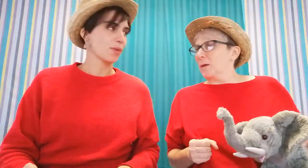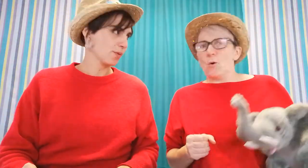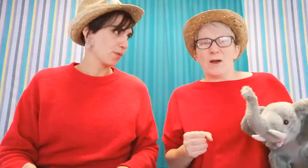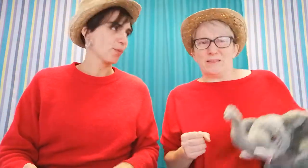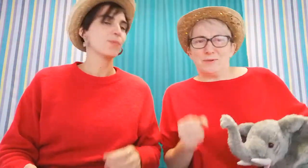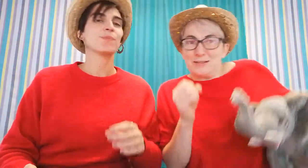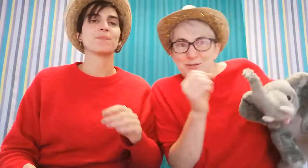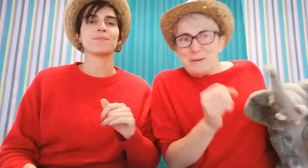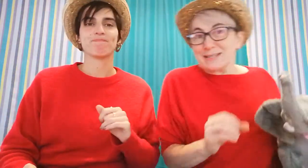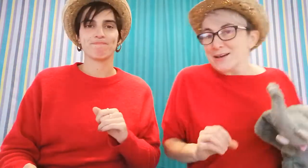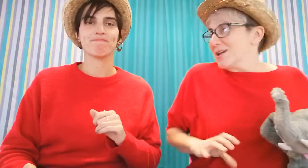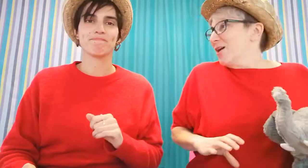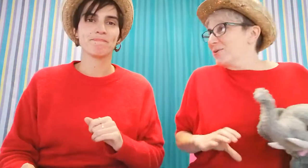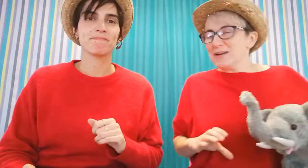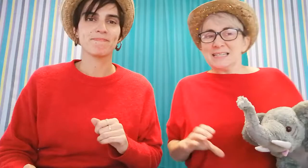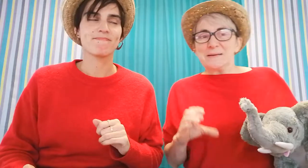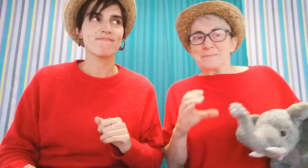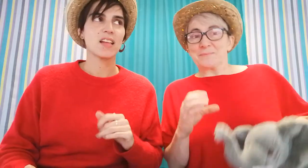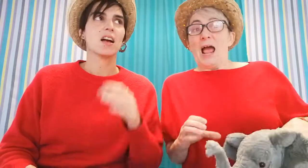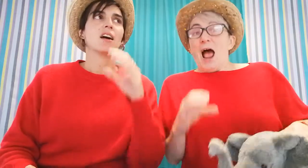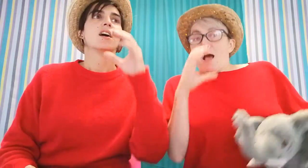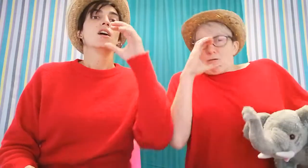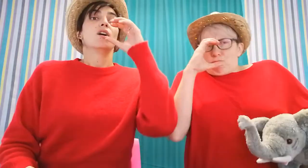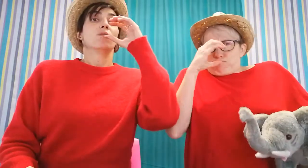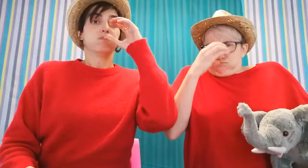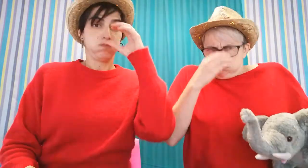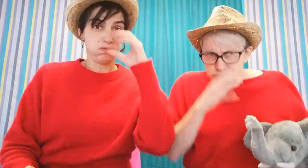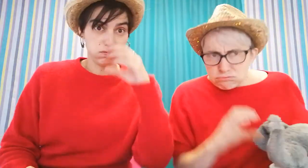Oh, I think we can do better. Are we ready?